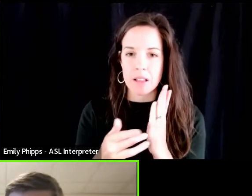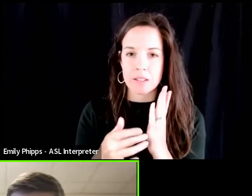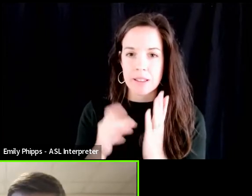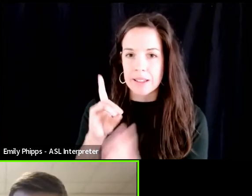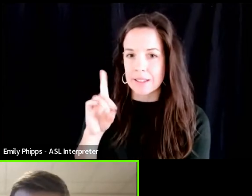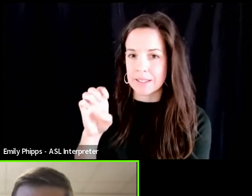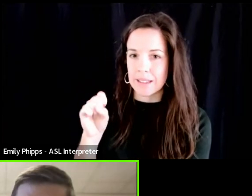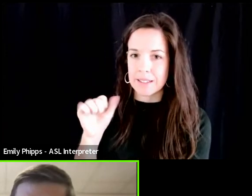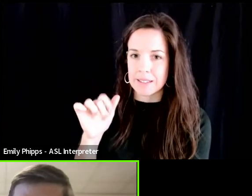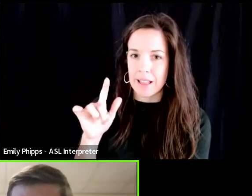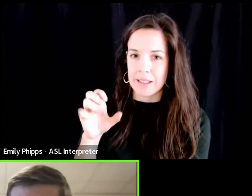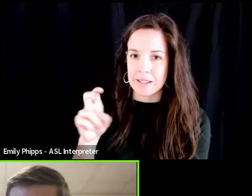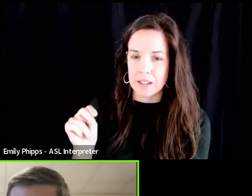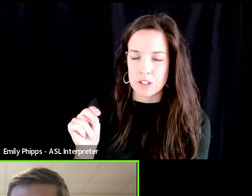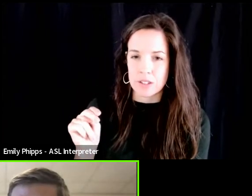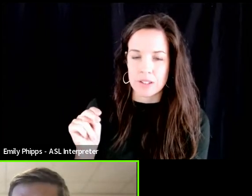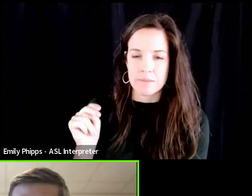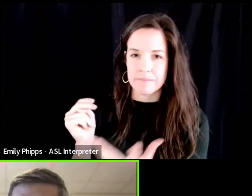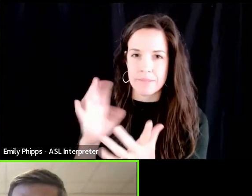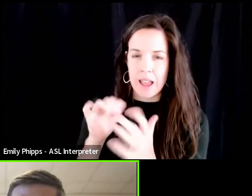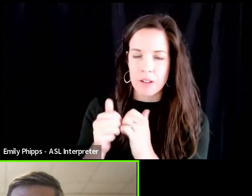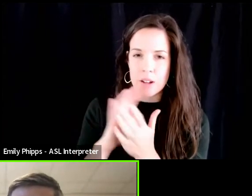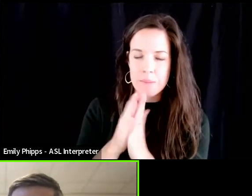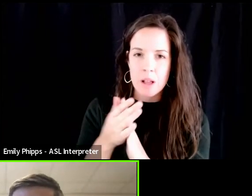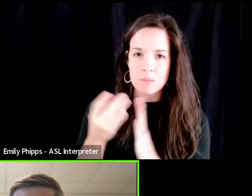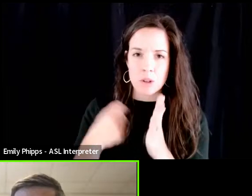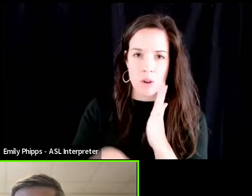energy efficient as it seems to have become?